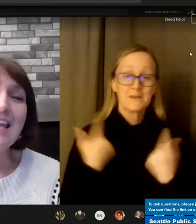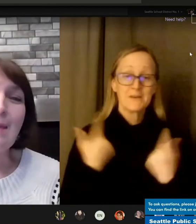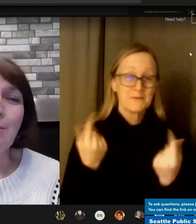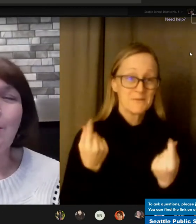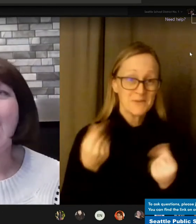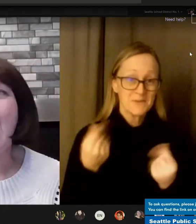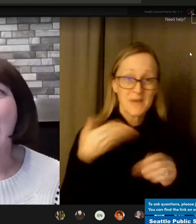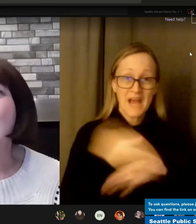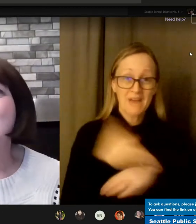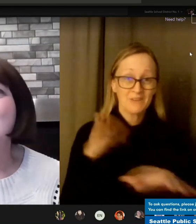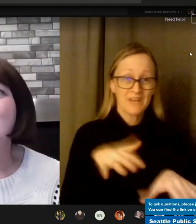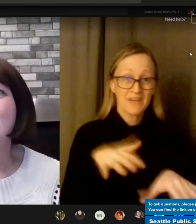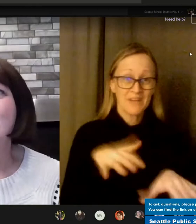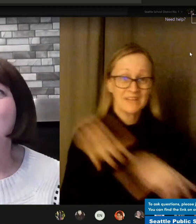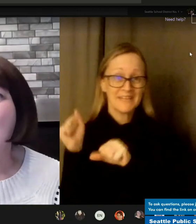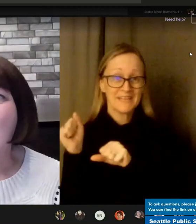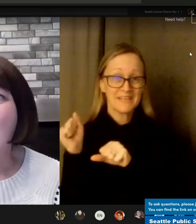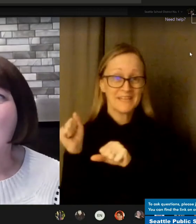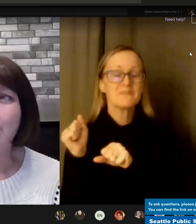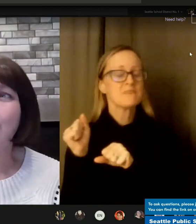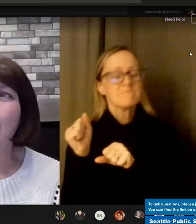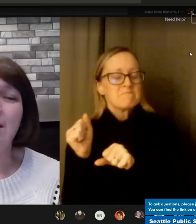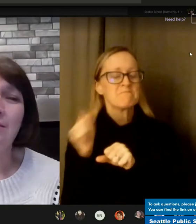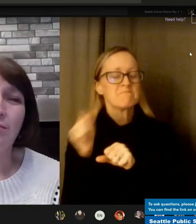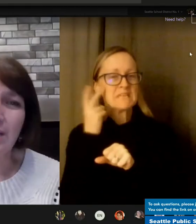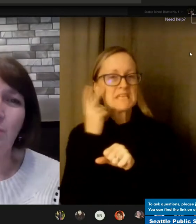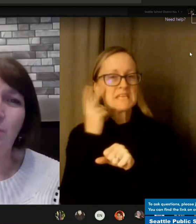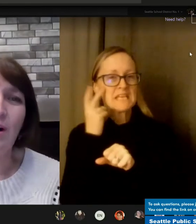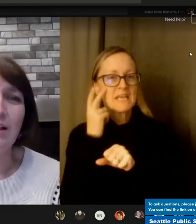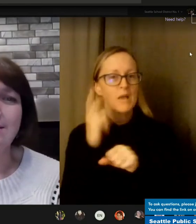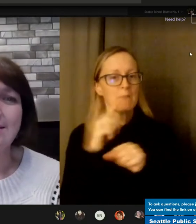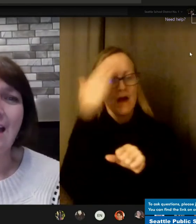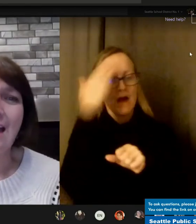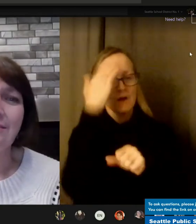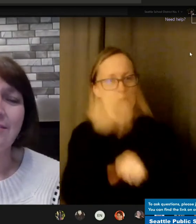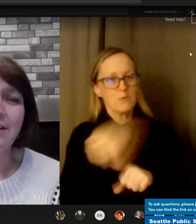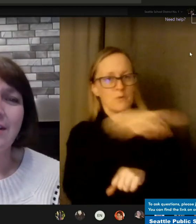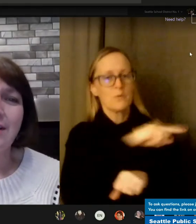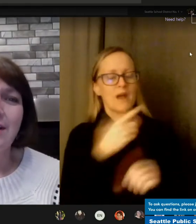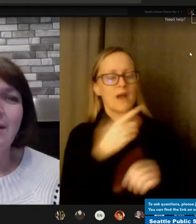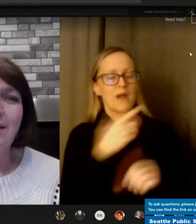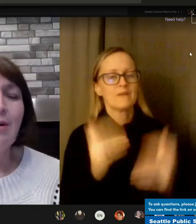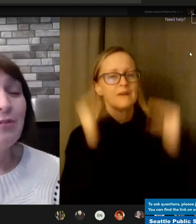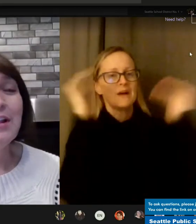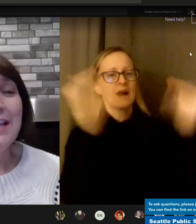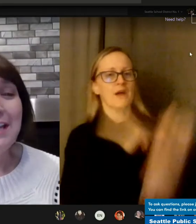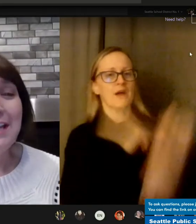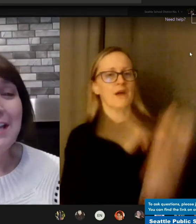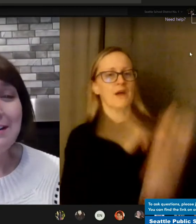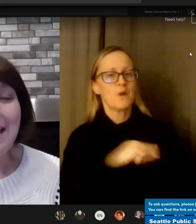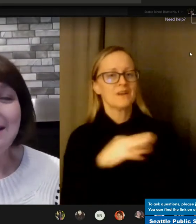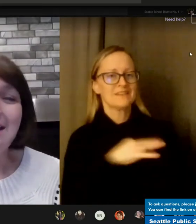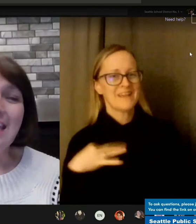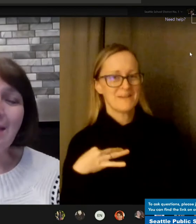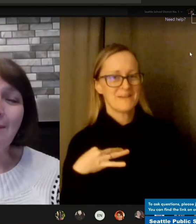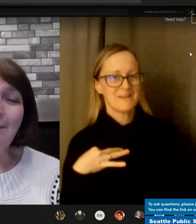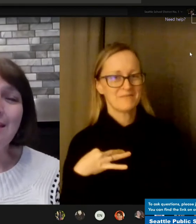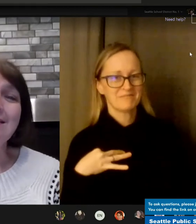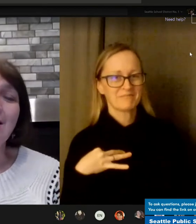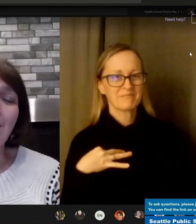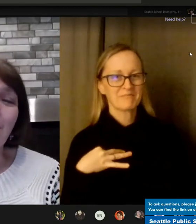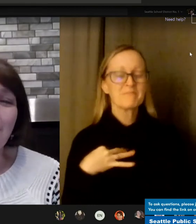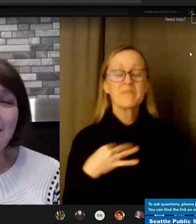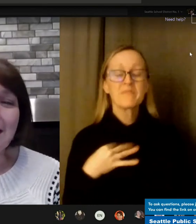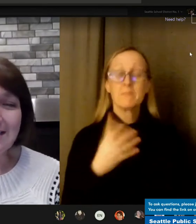the capable hands of just high performing, really quality staff. But we're really here today to give key updates on